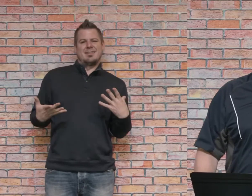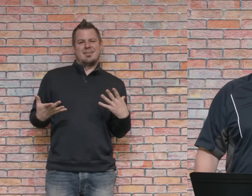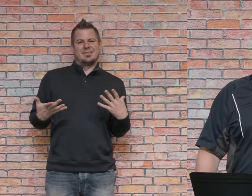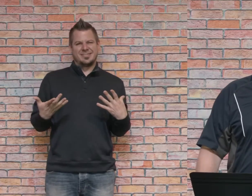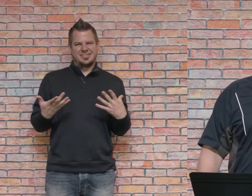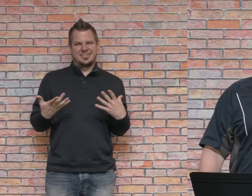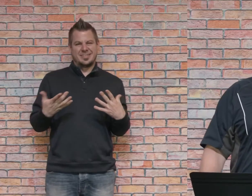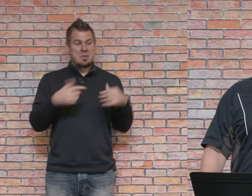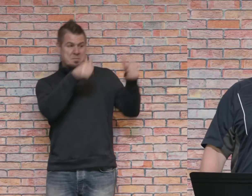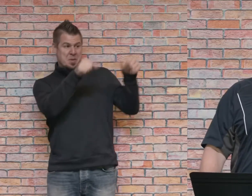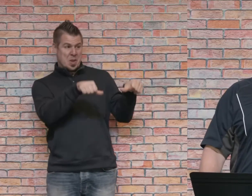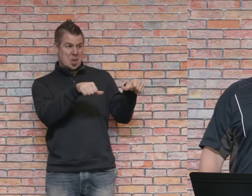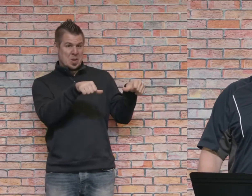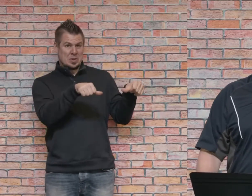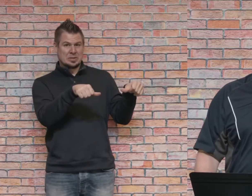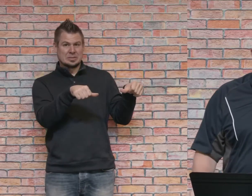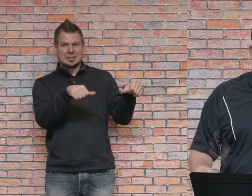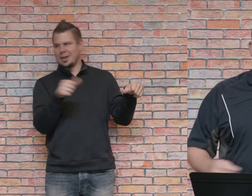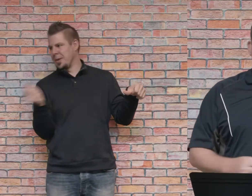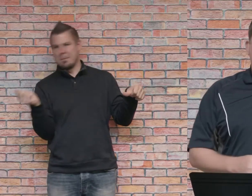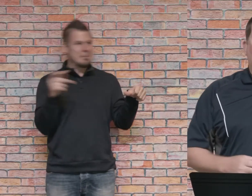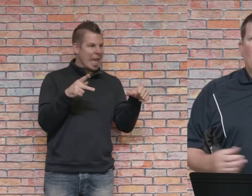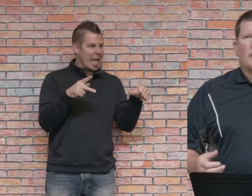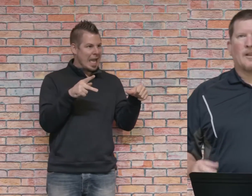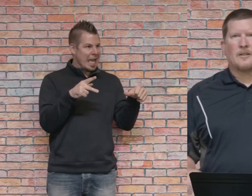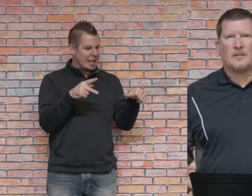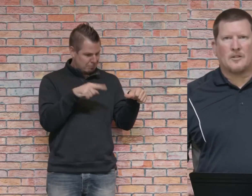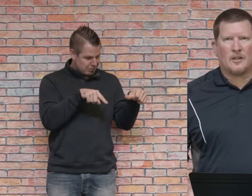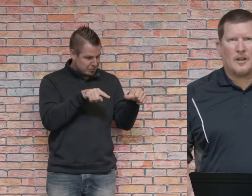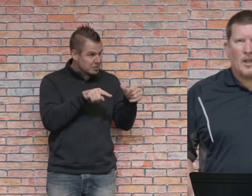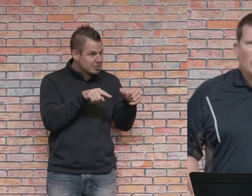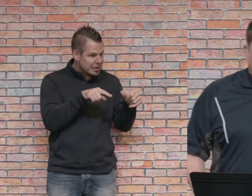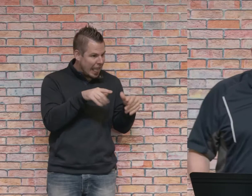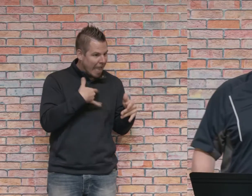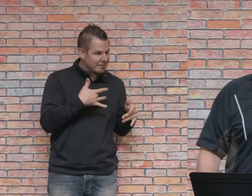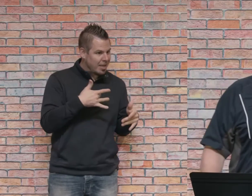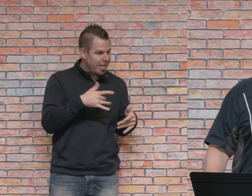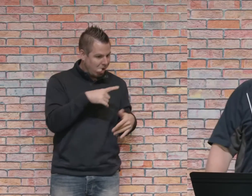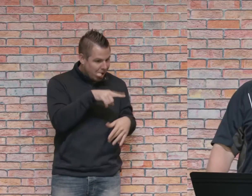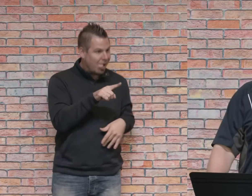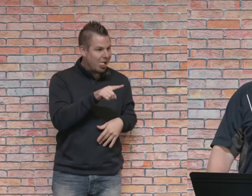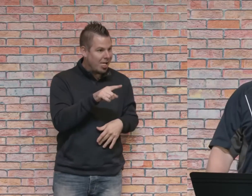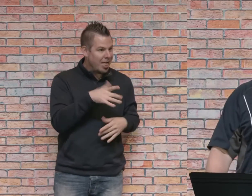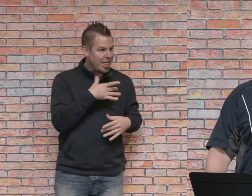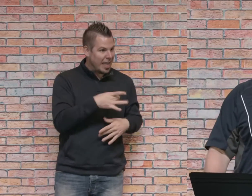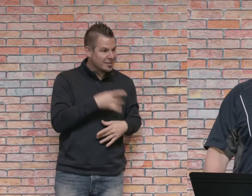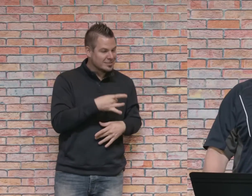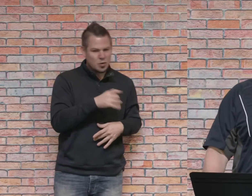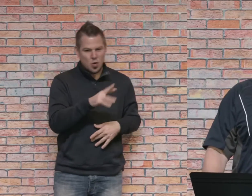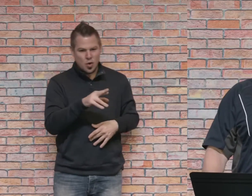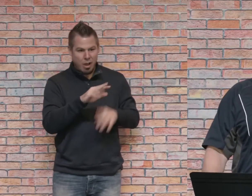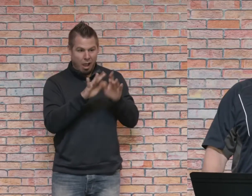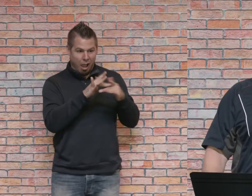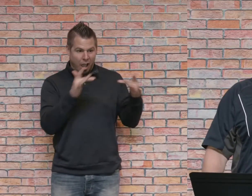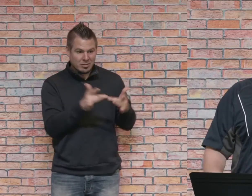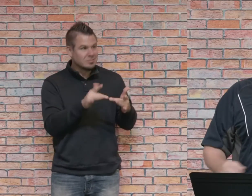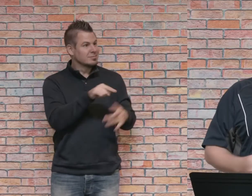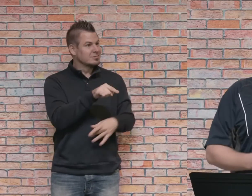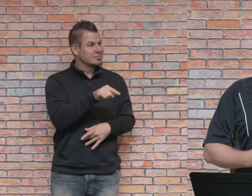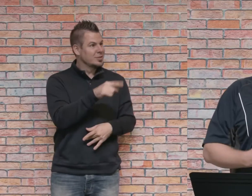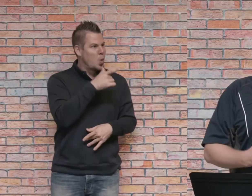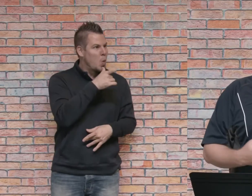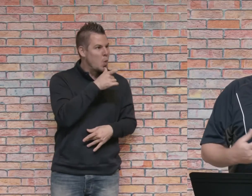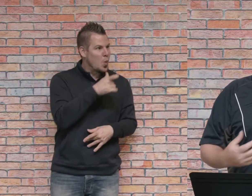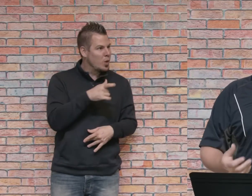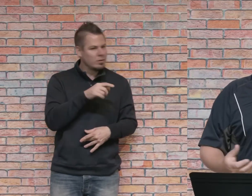then every 2 minutes you go back and see who's liked it. How many likes did you get? Who's put a heart by it? And we want